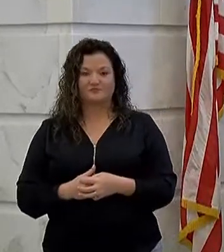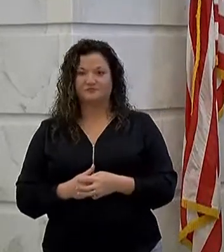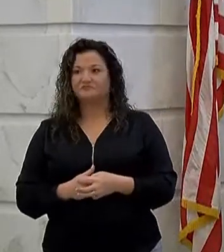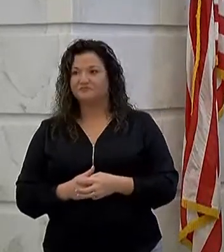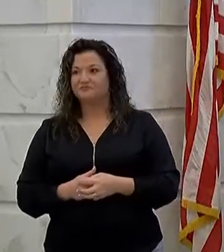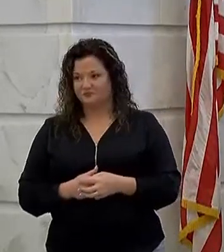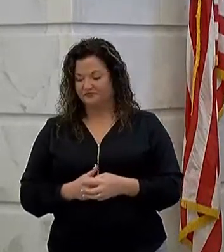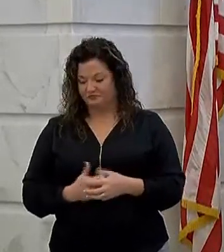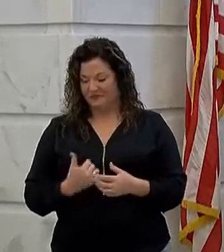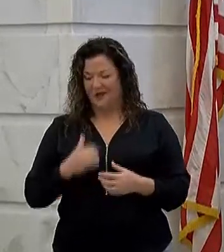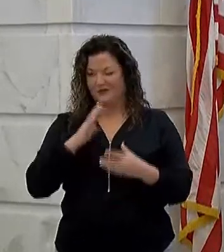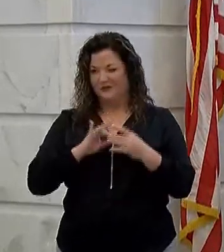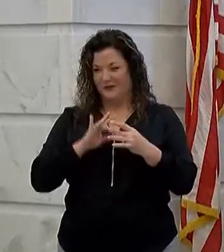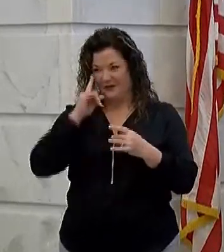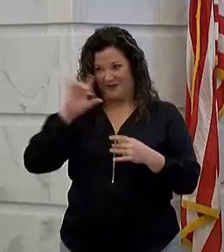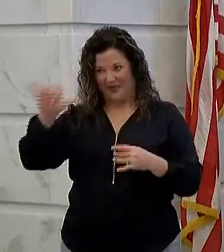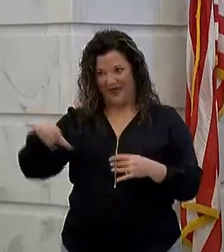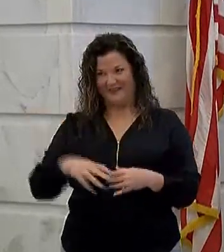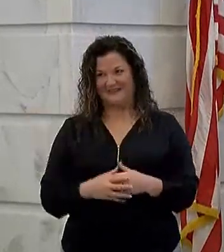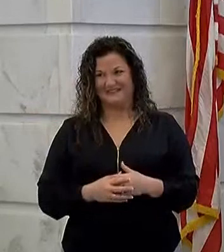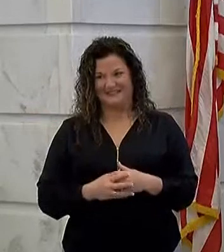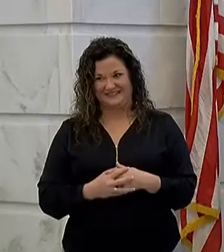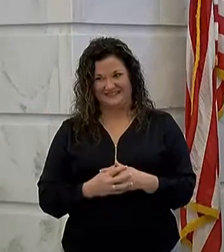Sure, I'll speak on that.